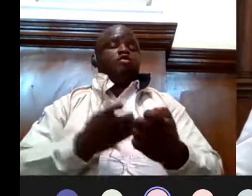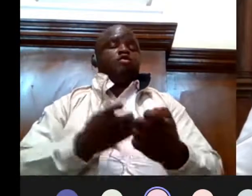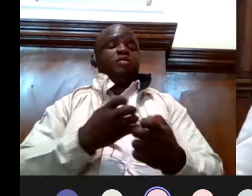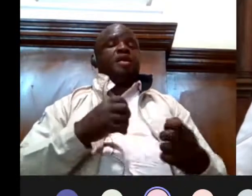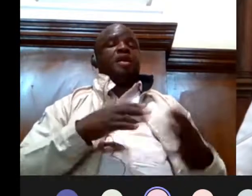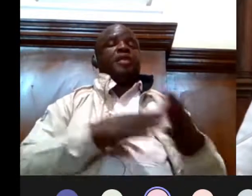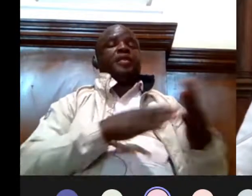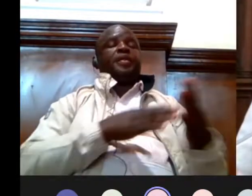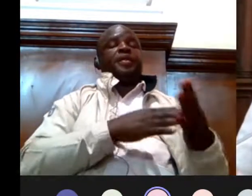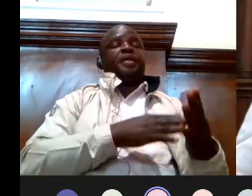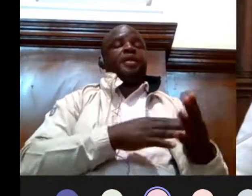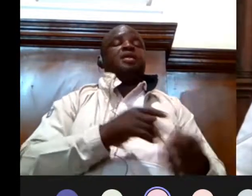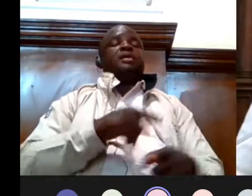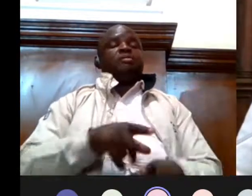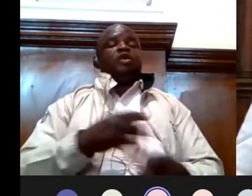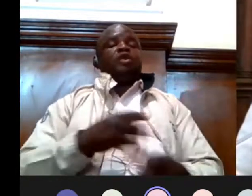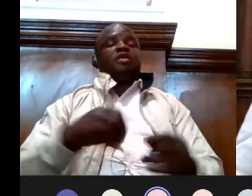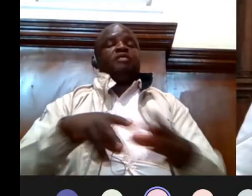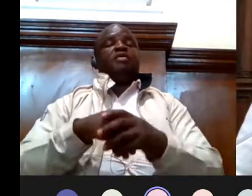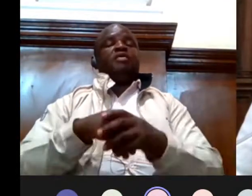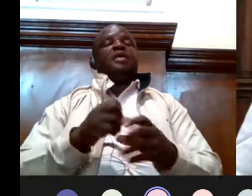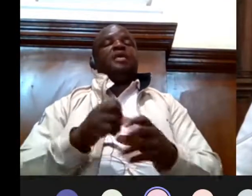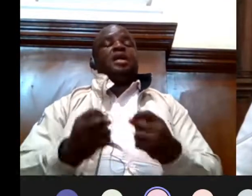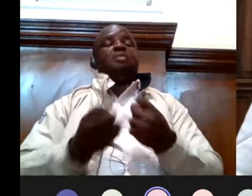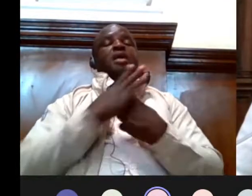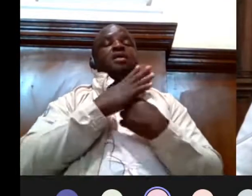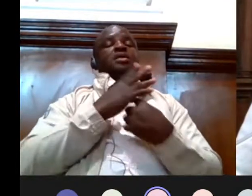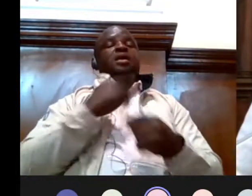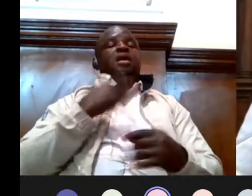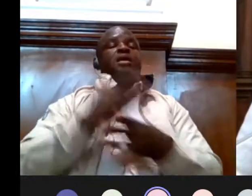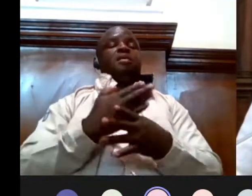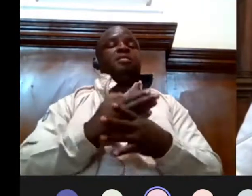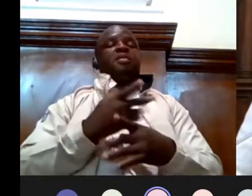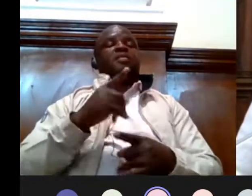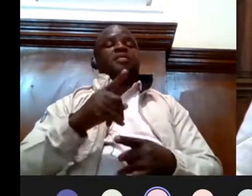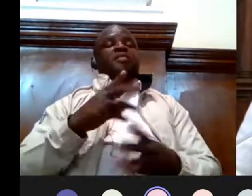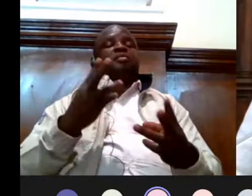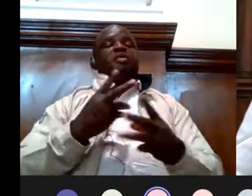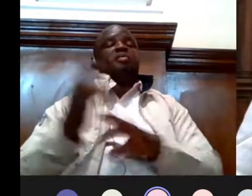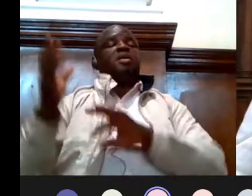the impact of labor and immigration,